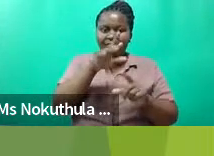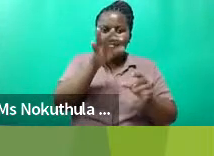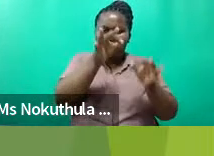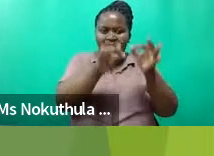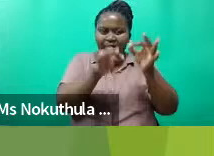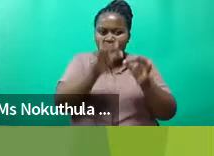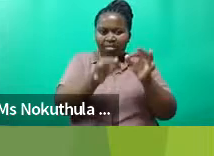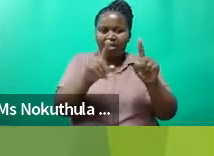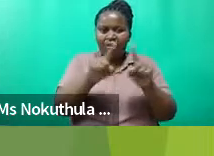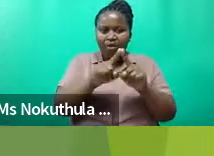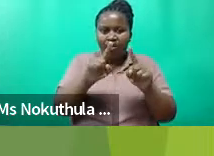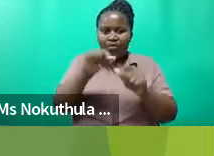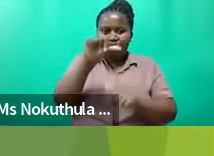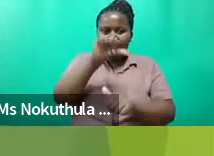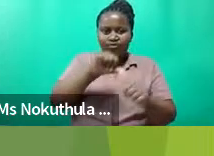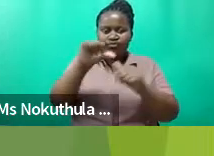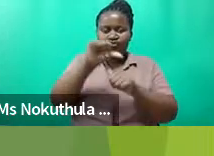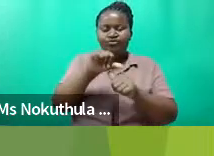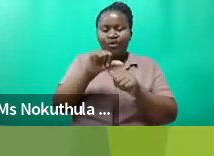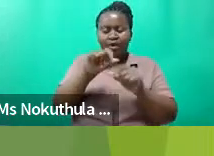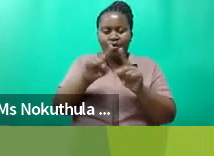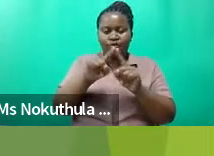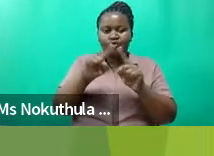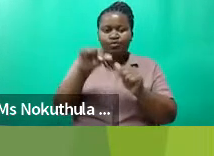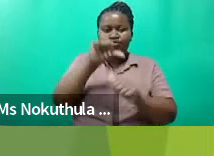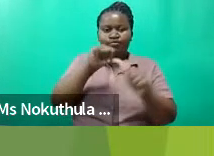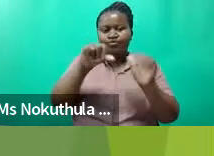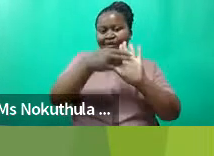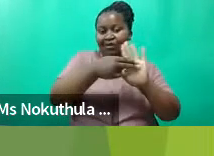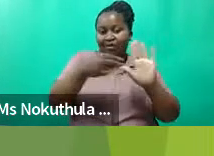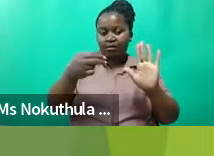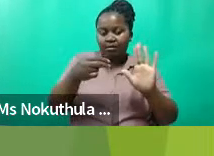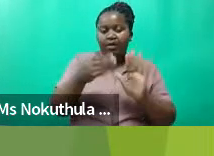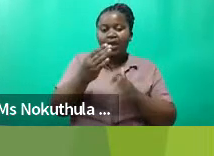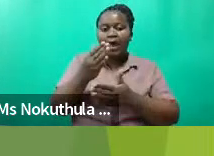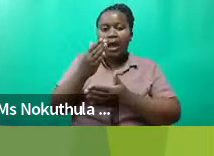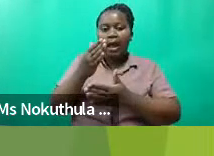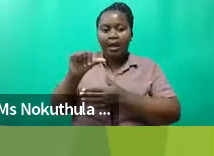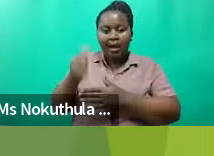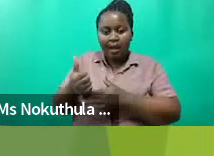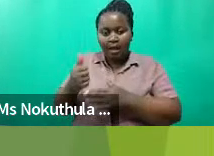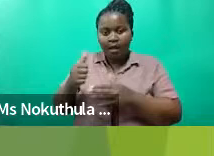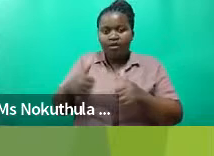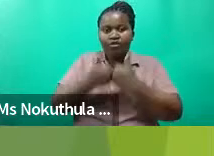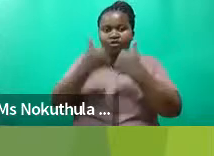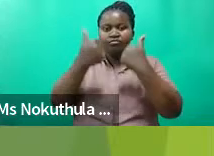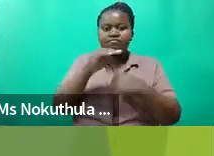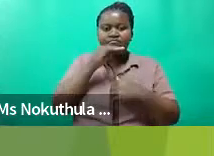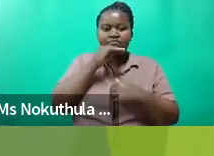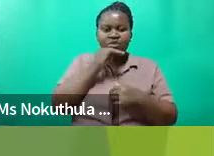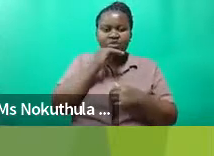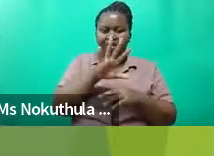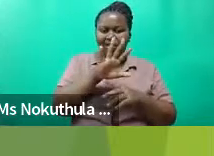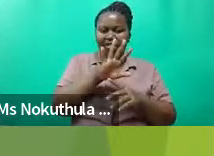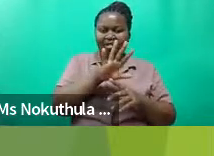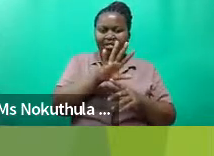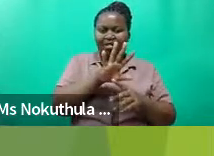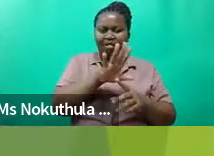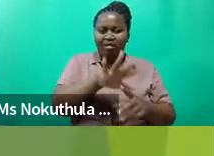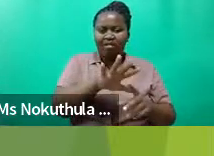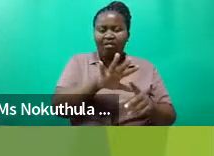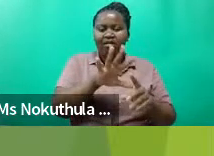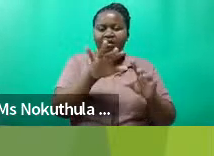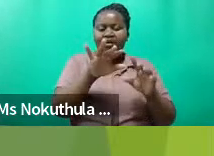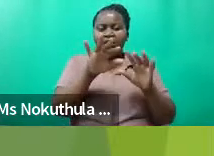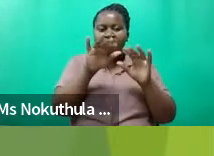social challenges and social stigma. Other challenges that confront them include humiliation, alienation by family members